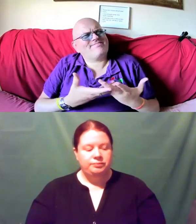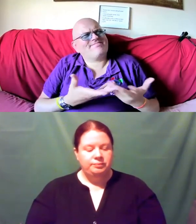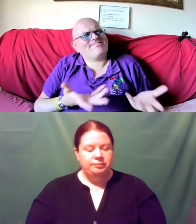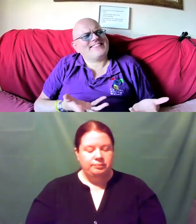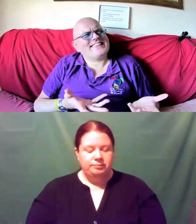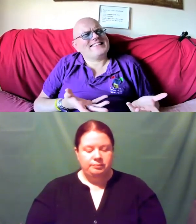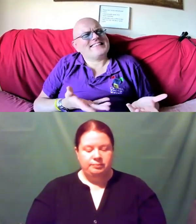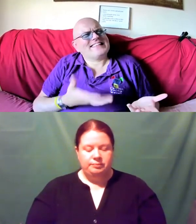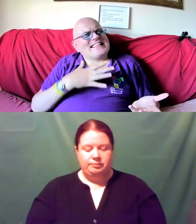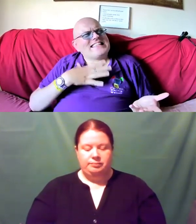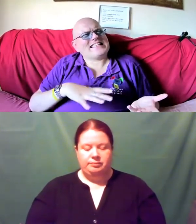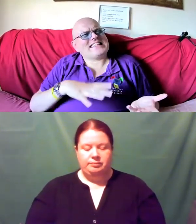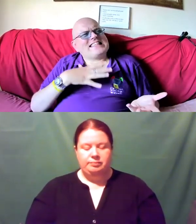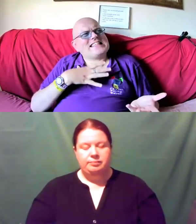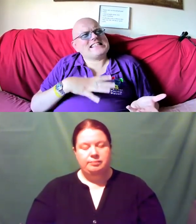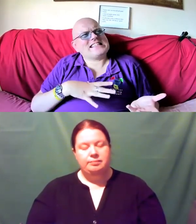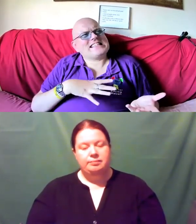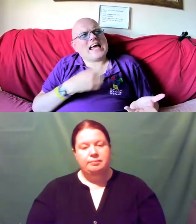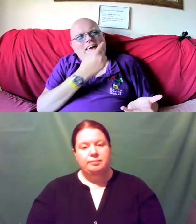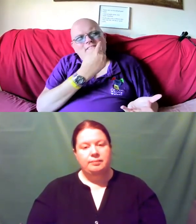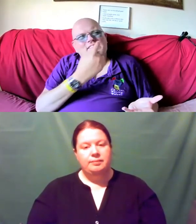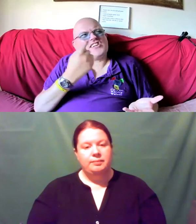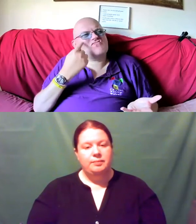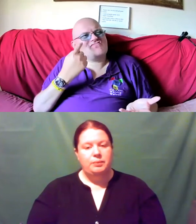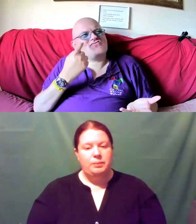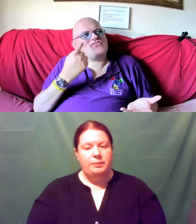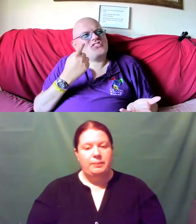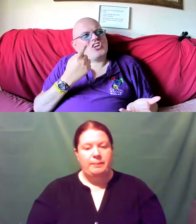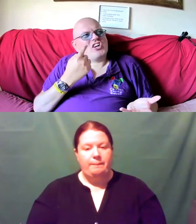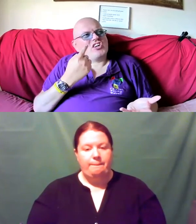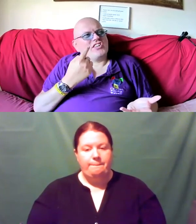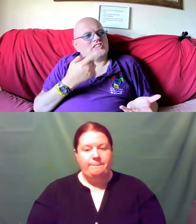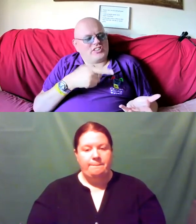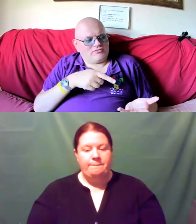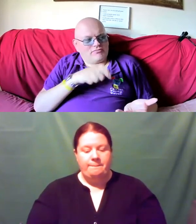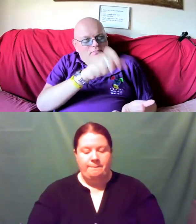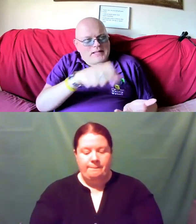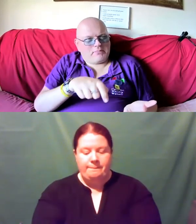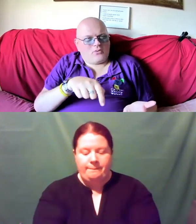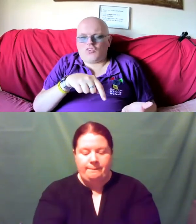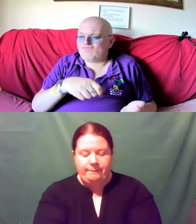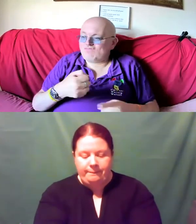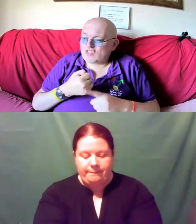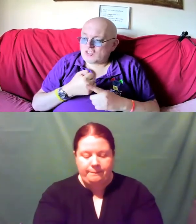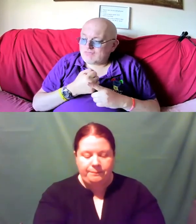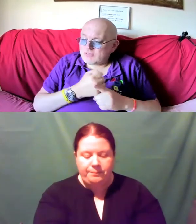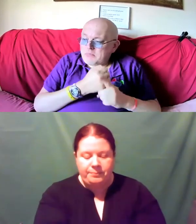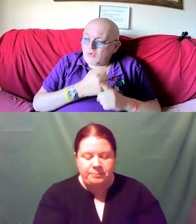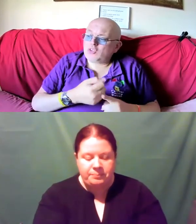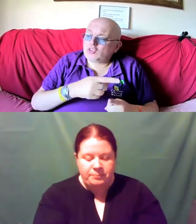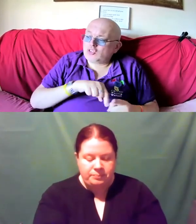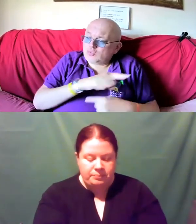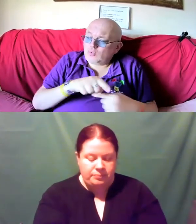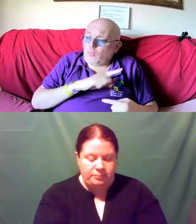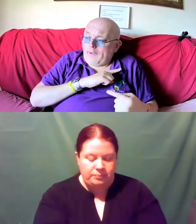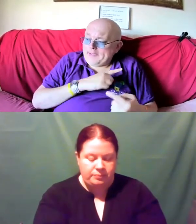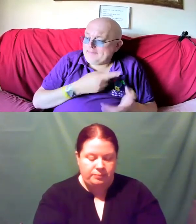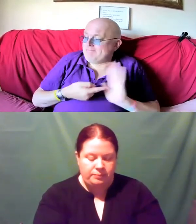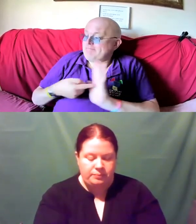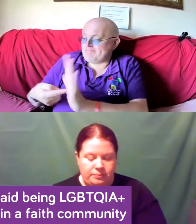So we needed some evidence to say to people who might support us, this is why we do it and this is what we need. So